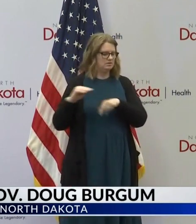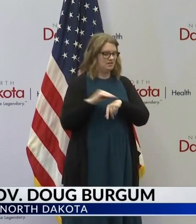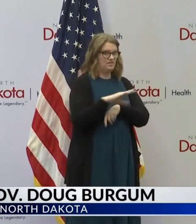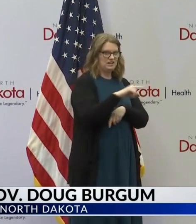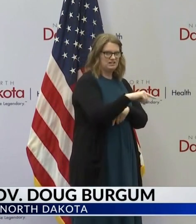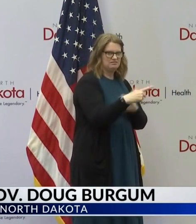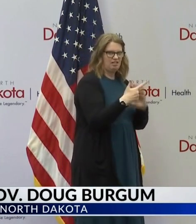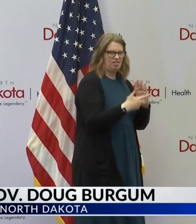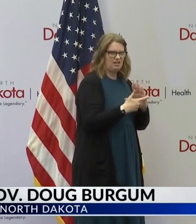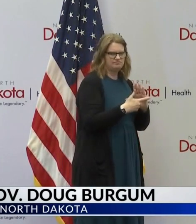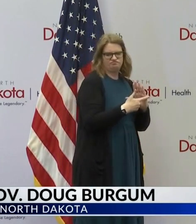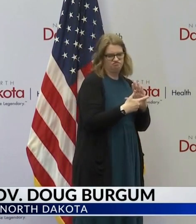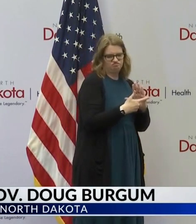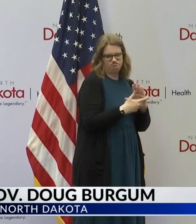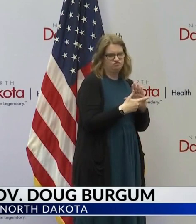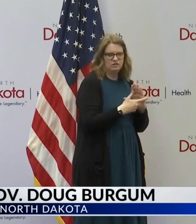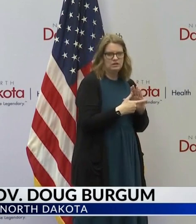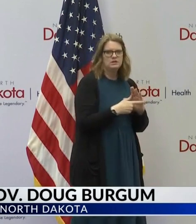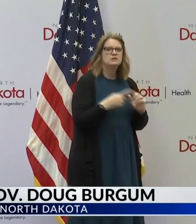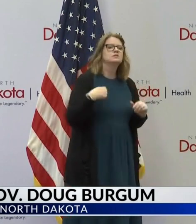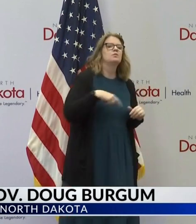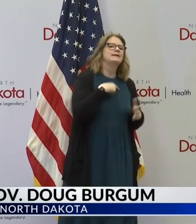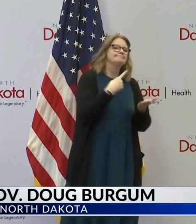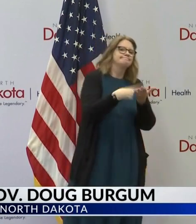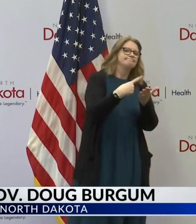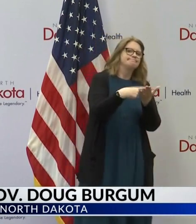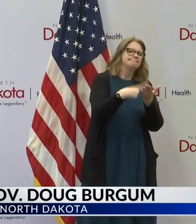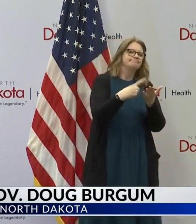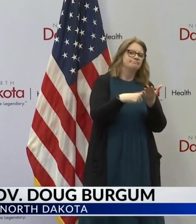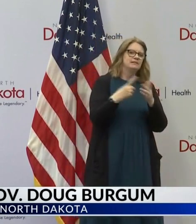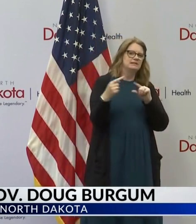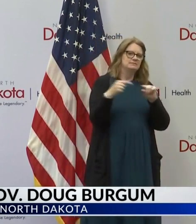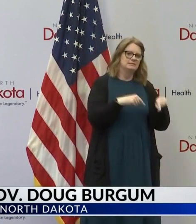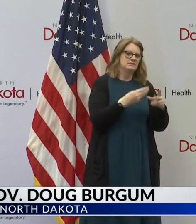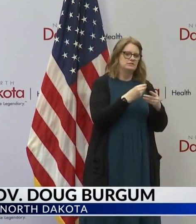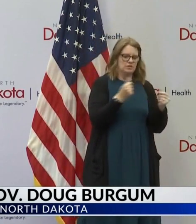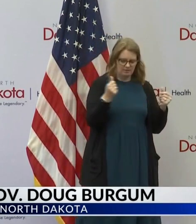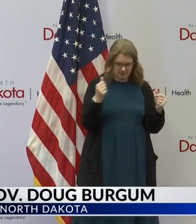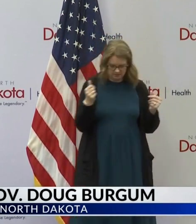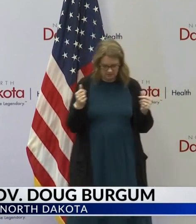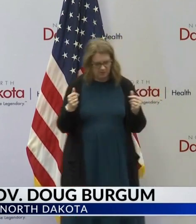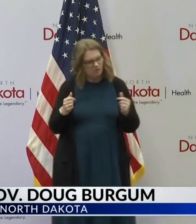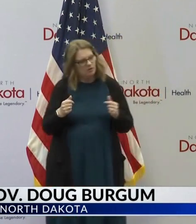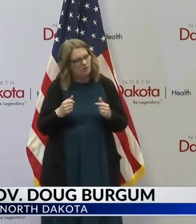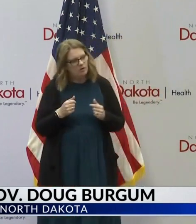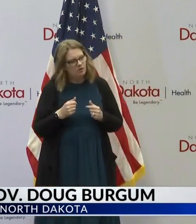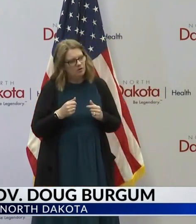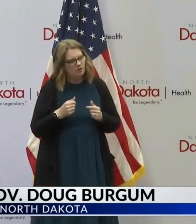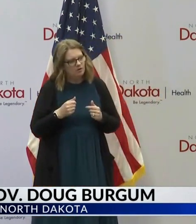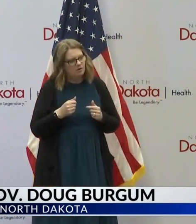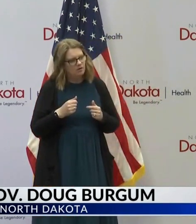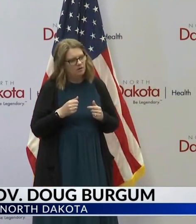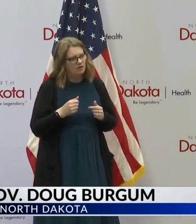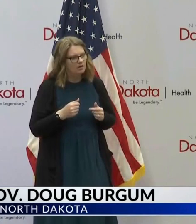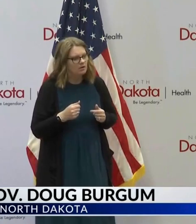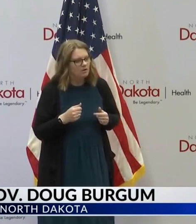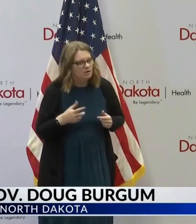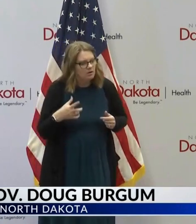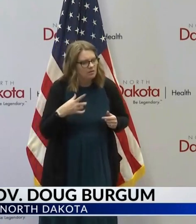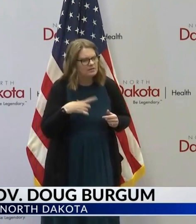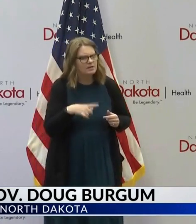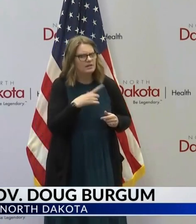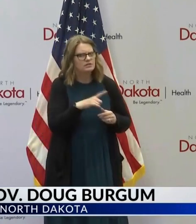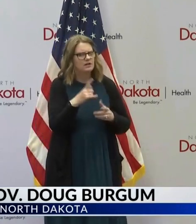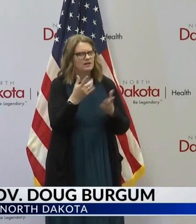for North Dakota. So again, we found a good solution with the legislators to come back and solve this. And just as a follow-up, does the Legislative Audit and Fiscal Review Committee have to